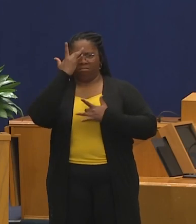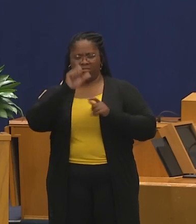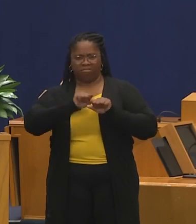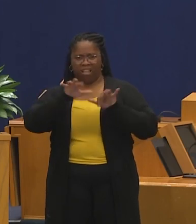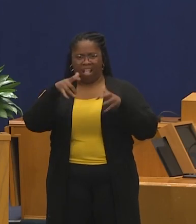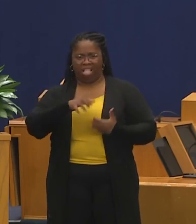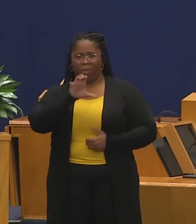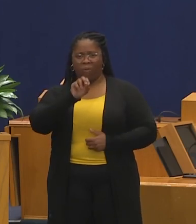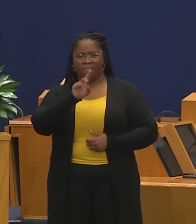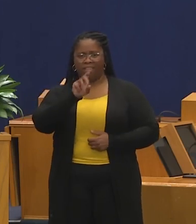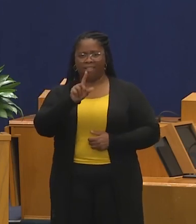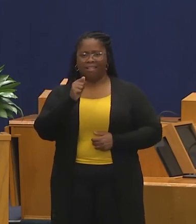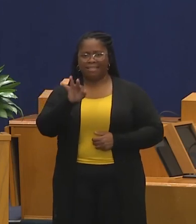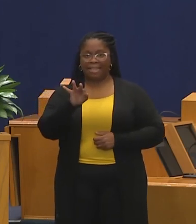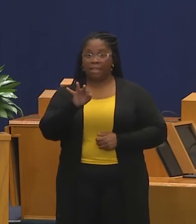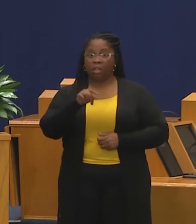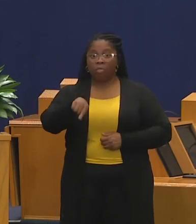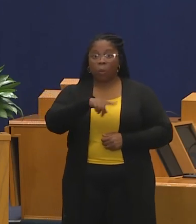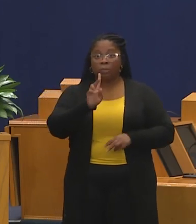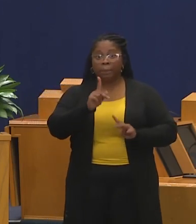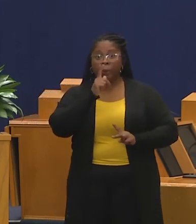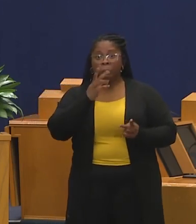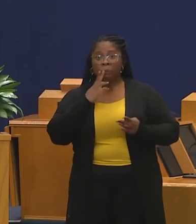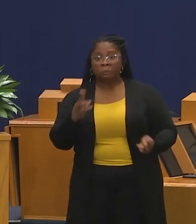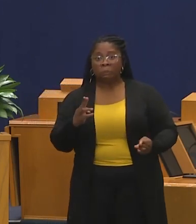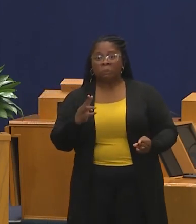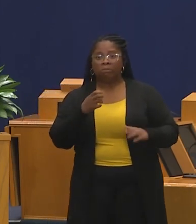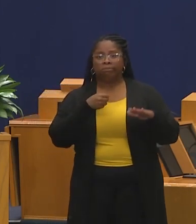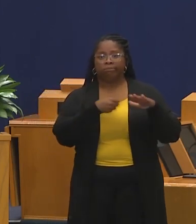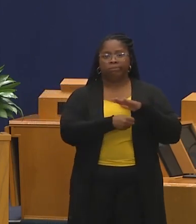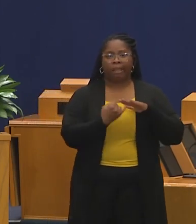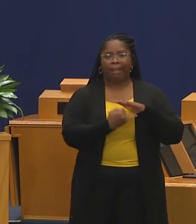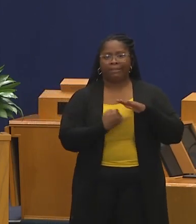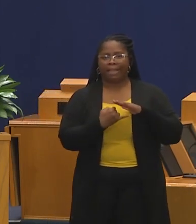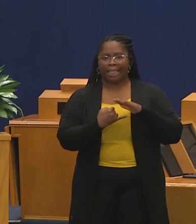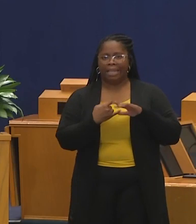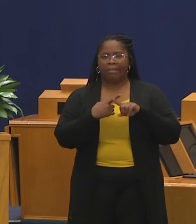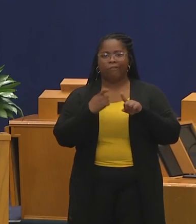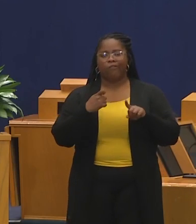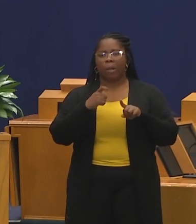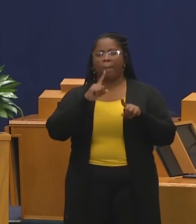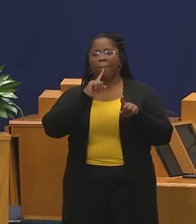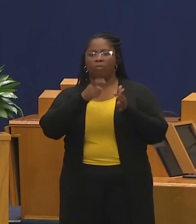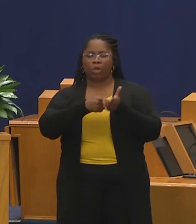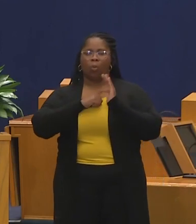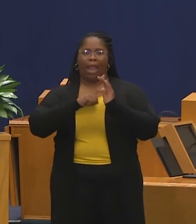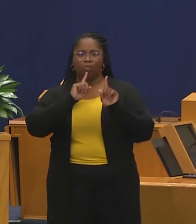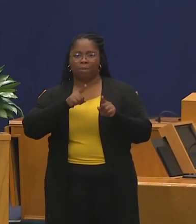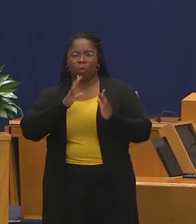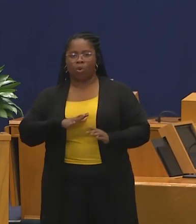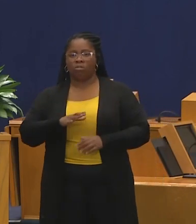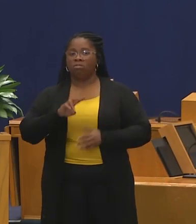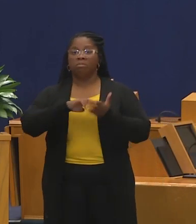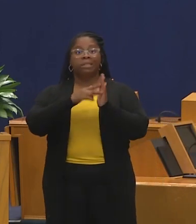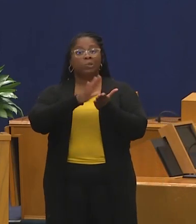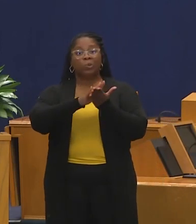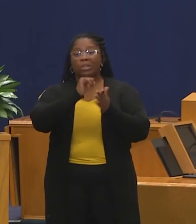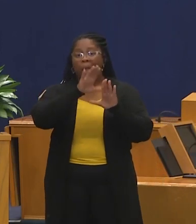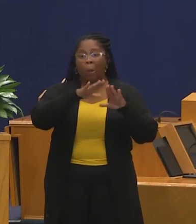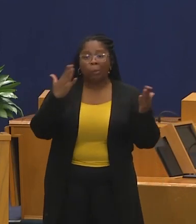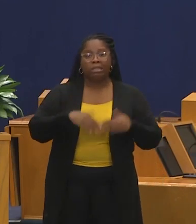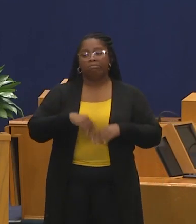Victims of these crimes are currently isolated from mandated reporters. Due to the COVID-19, the schools are not physically open, teachers